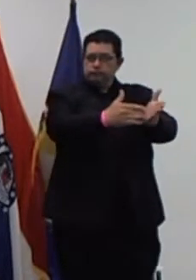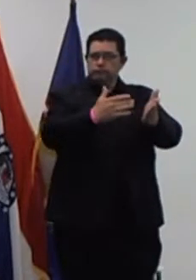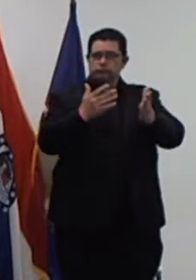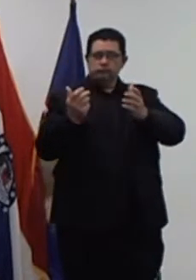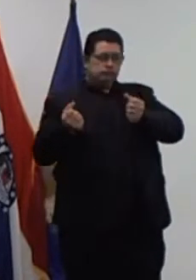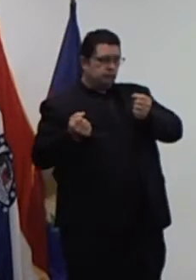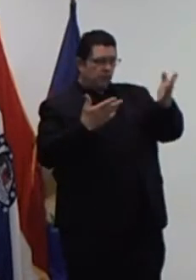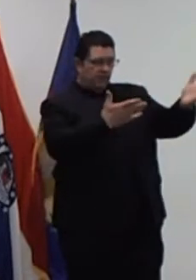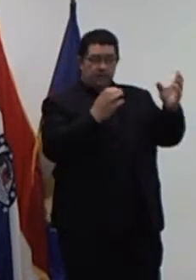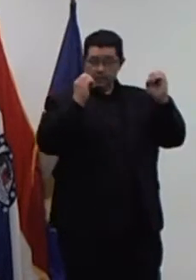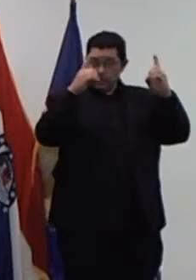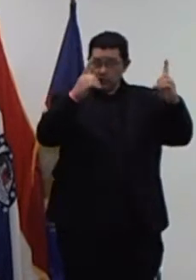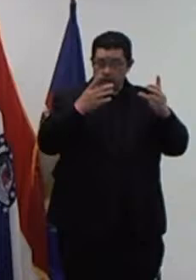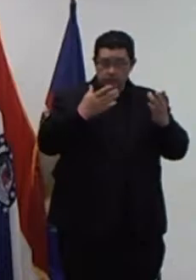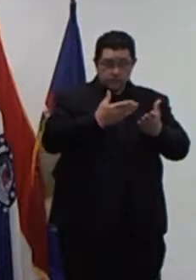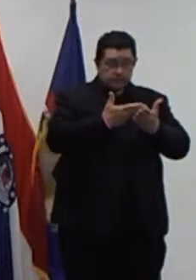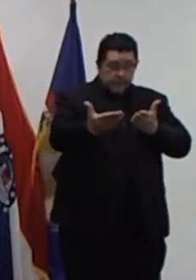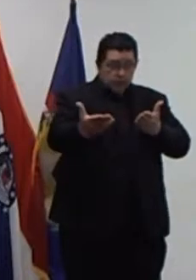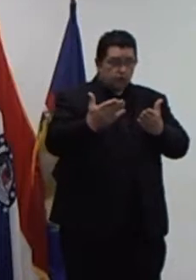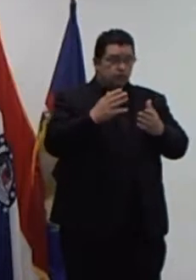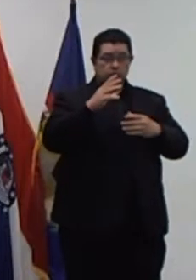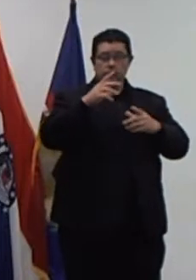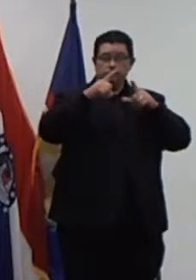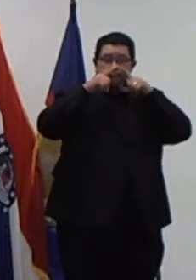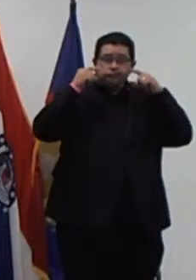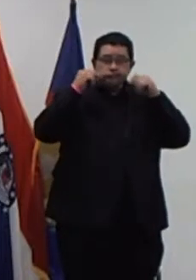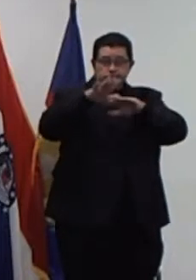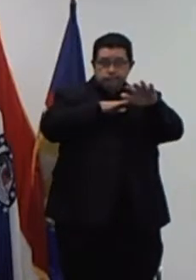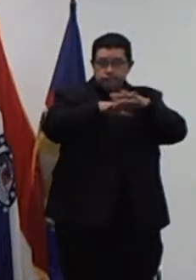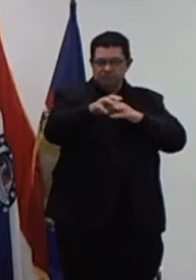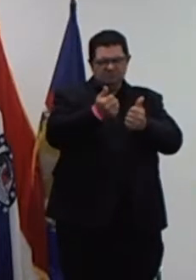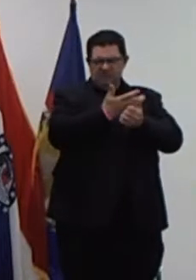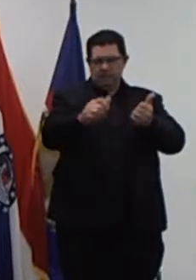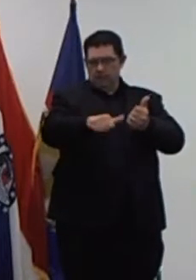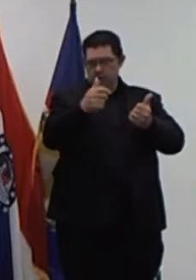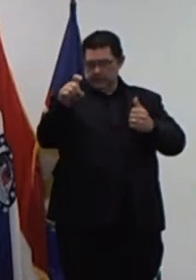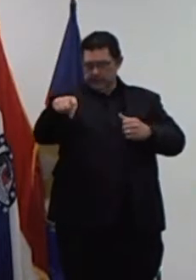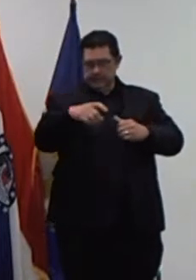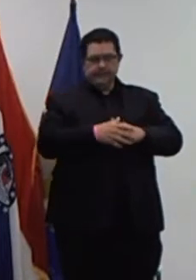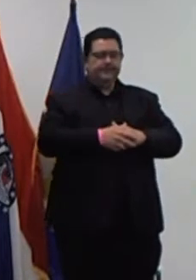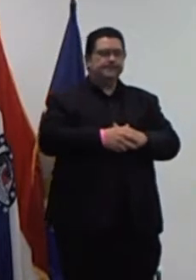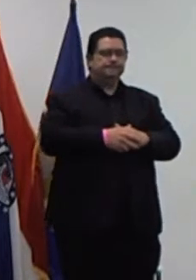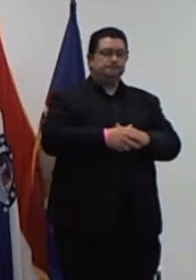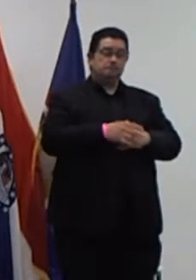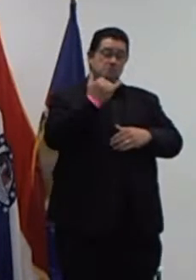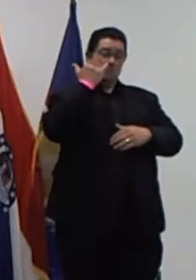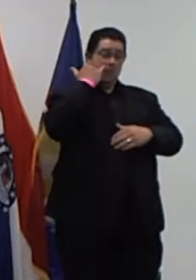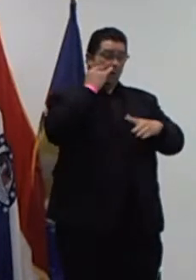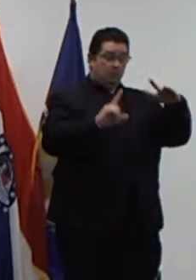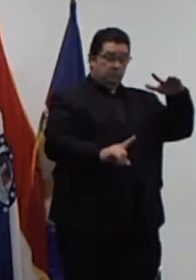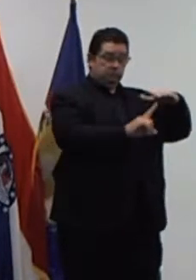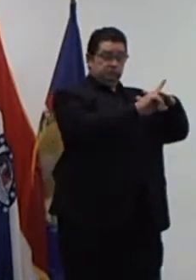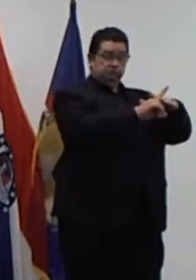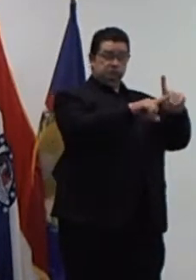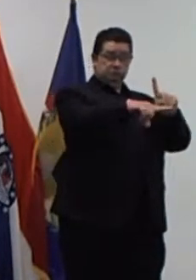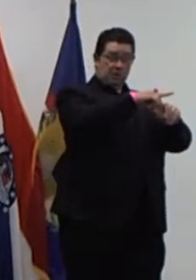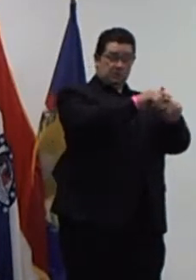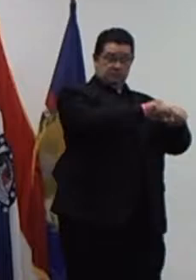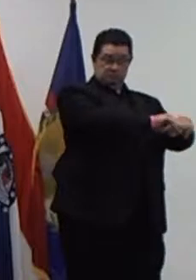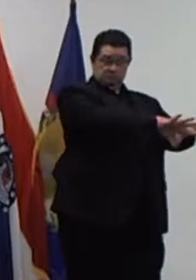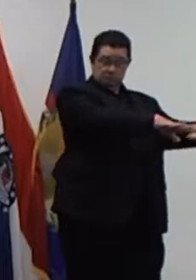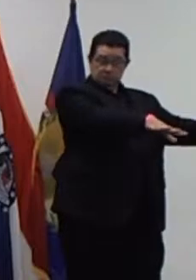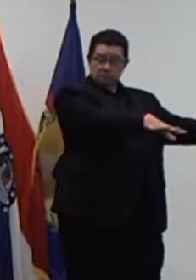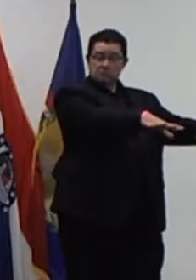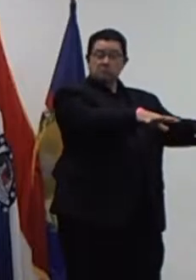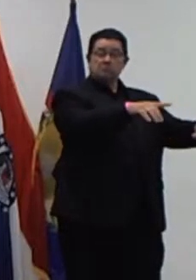educational materials, PPE, and anything else that they need. If we have an outbreak in a nursing facility, a senior living